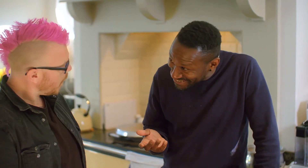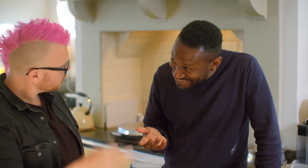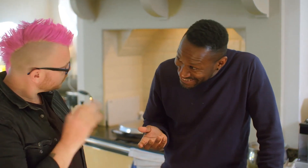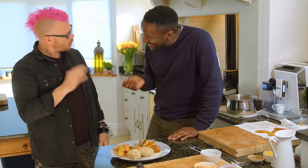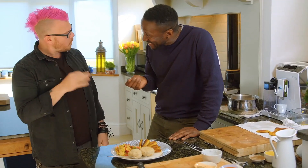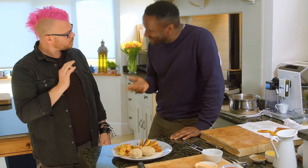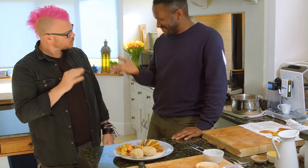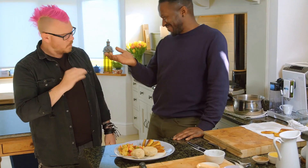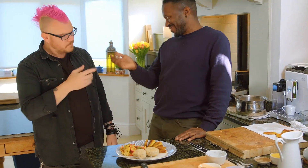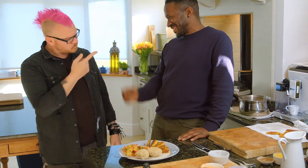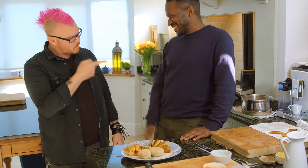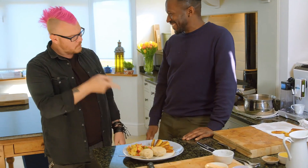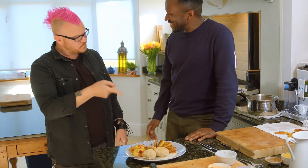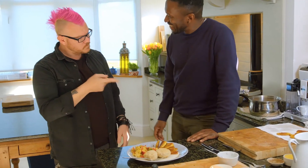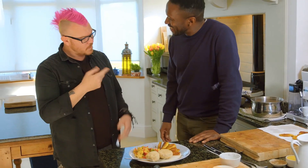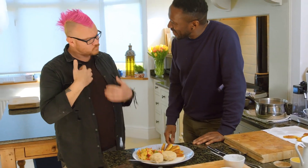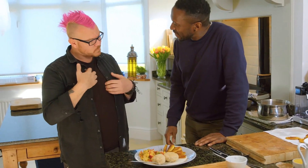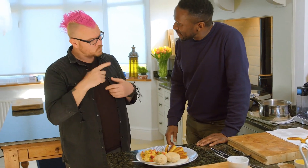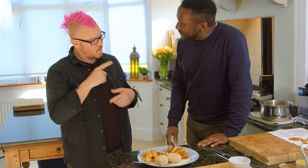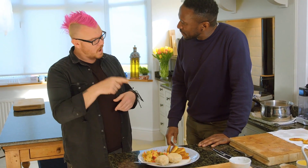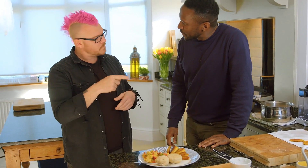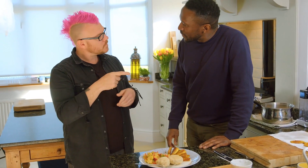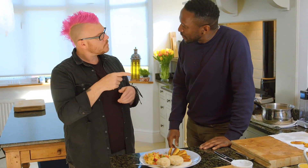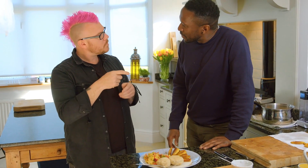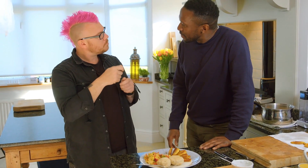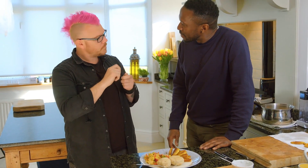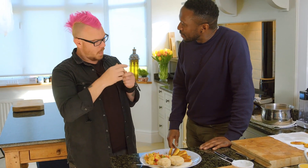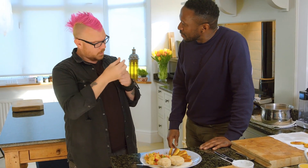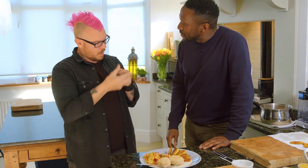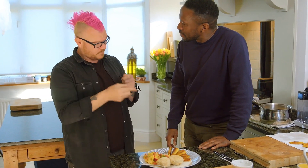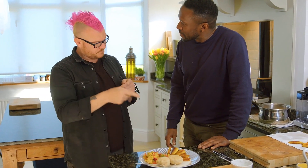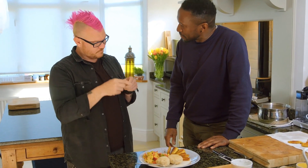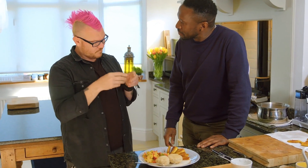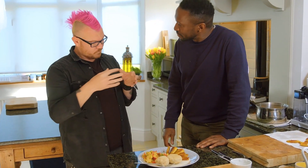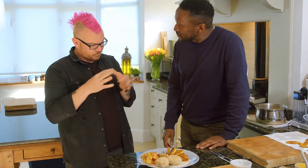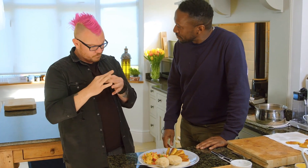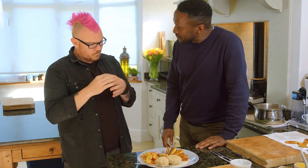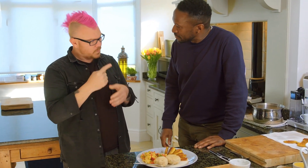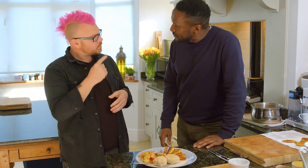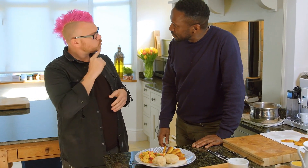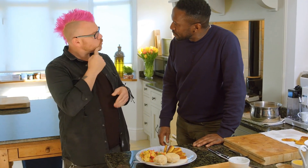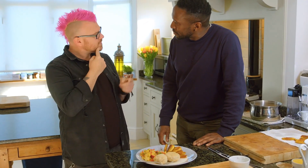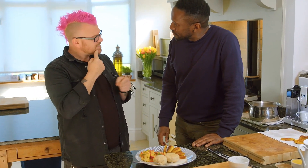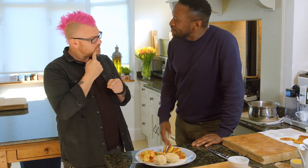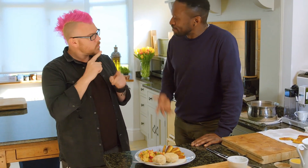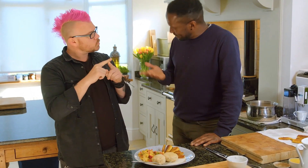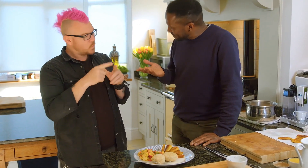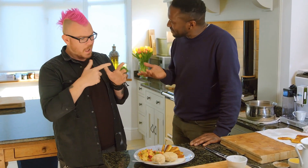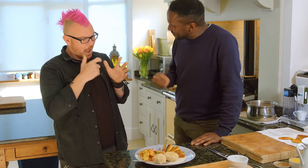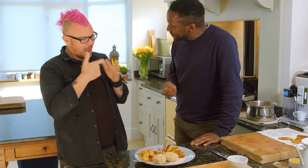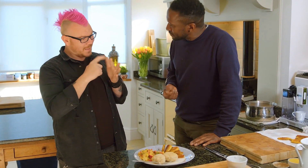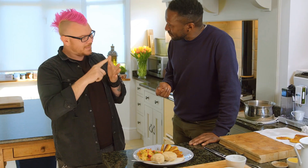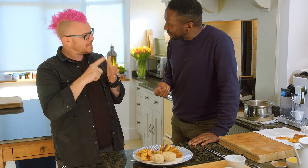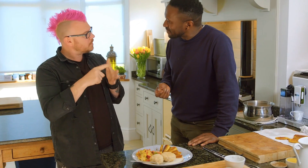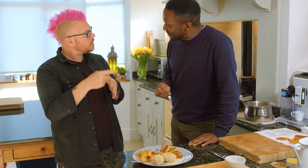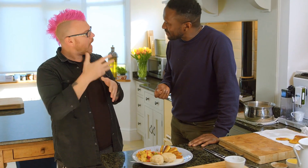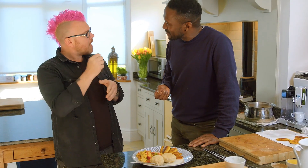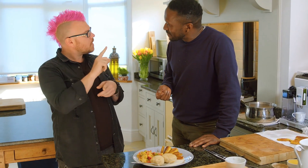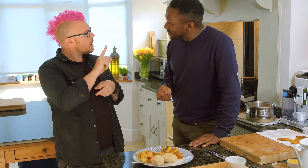Well, Spot on. It's interesting because the plantain tastes quite sweet, but the flavour of the ackee bursts